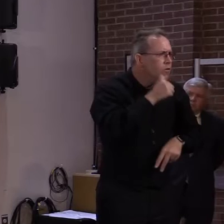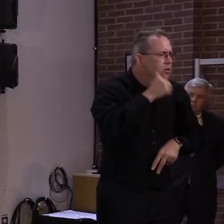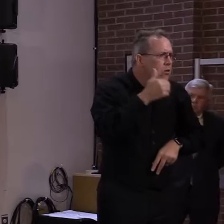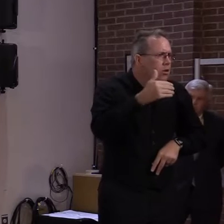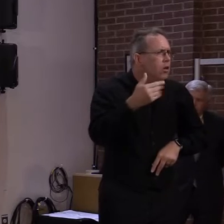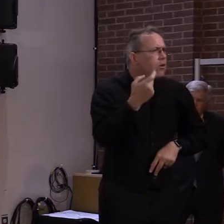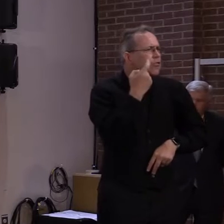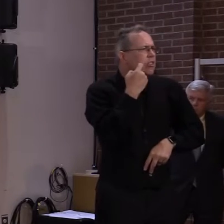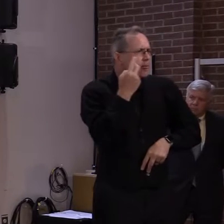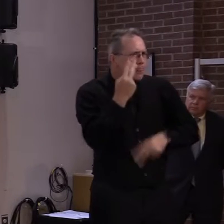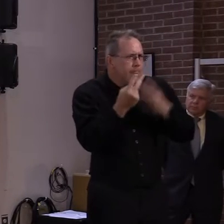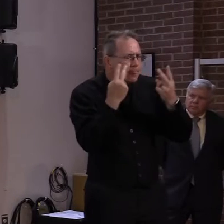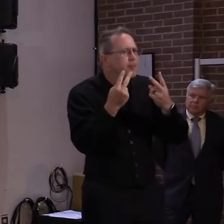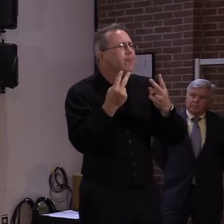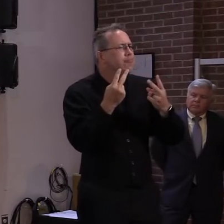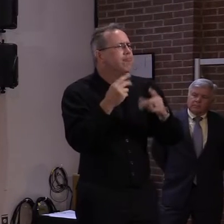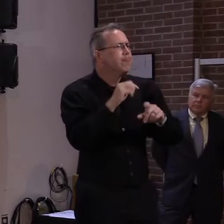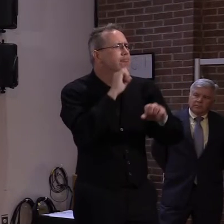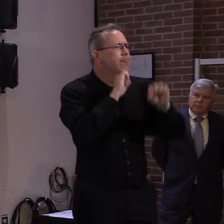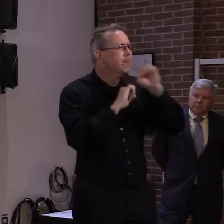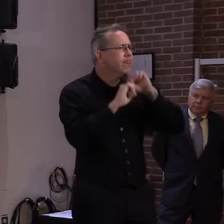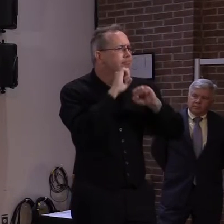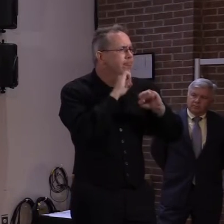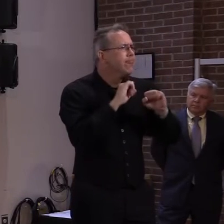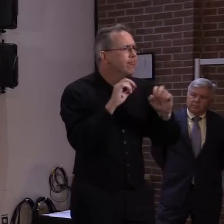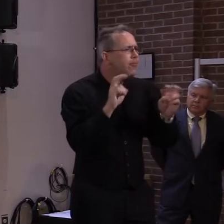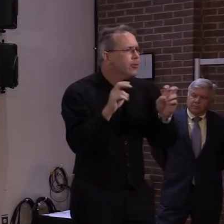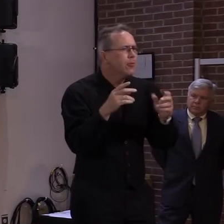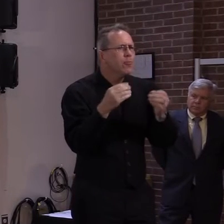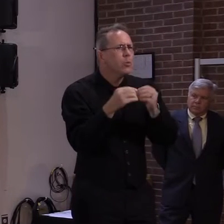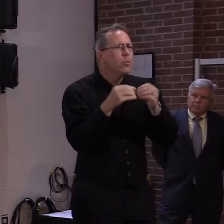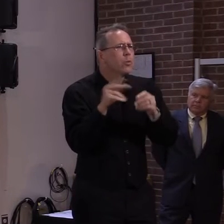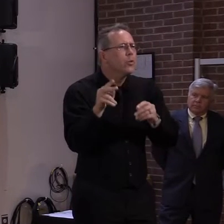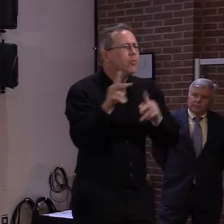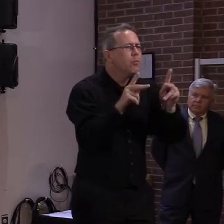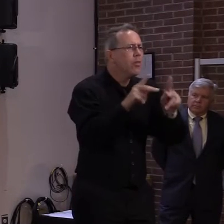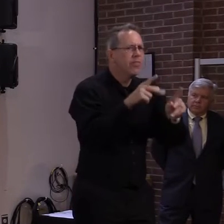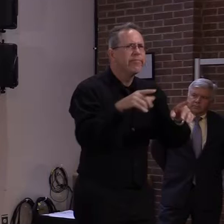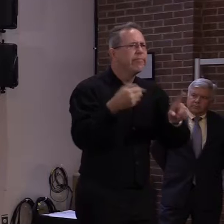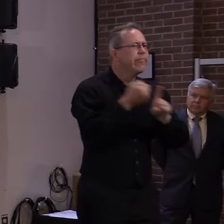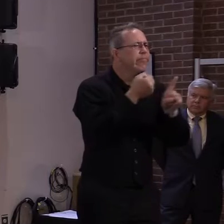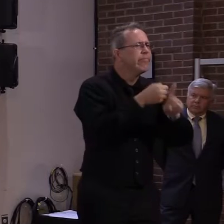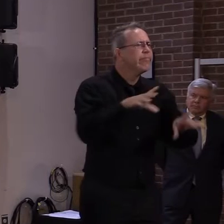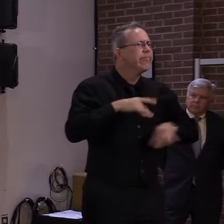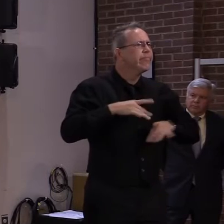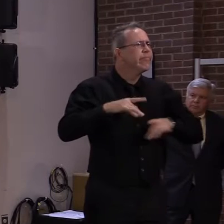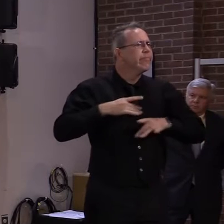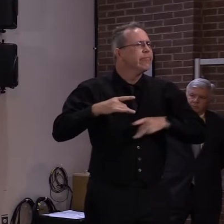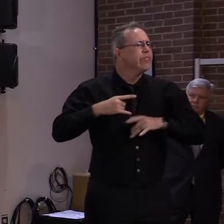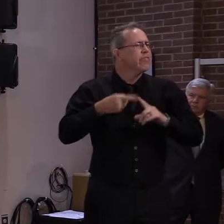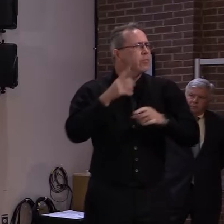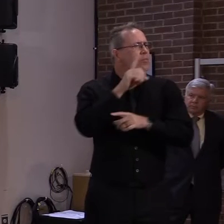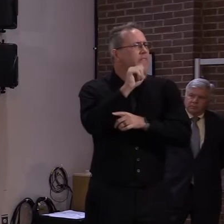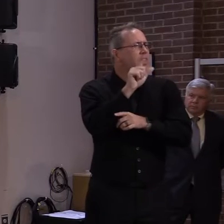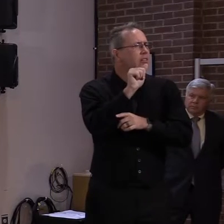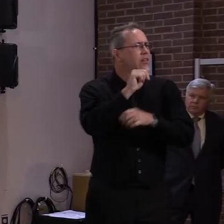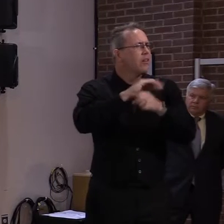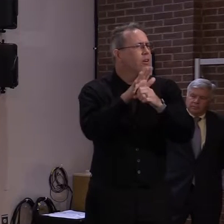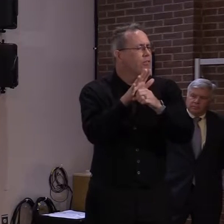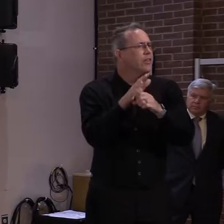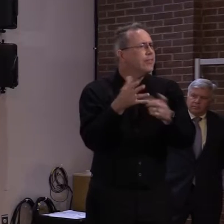cases have ticked up, it's important for Vermonters to remember, we're not Florida,